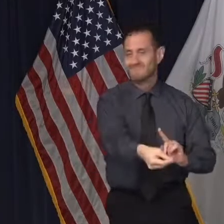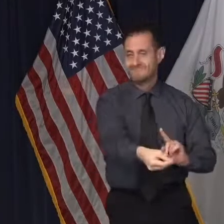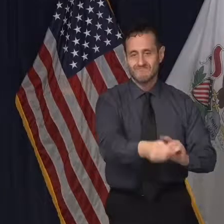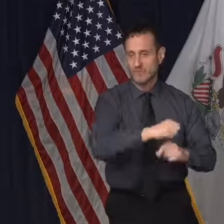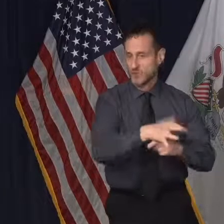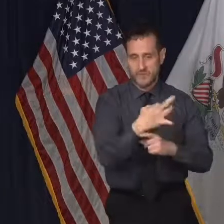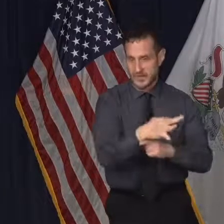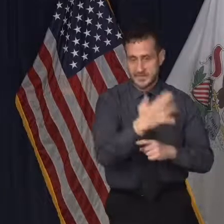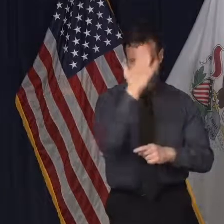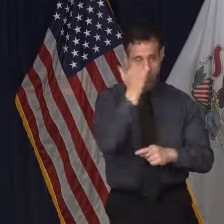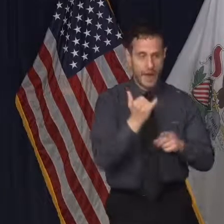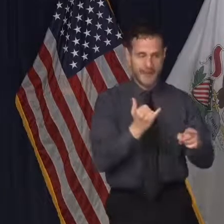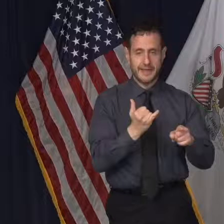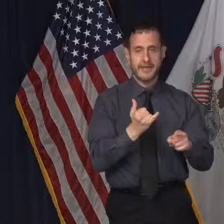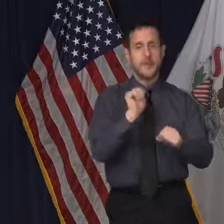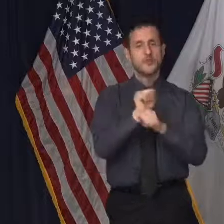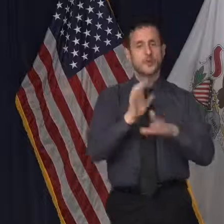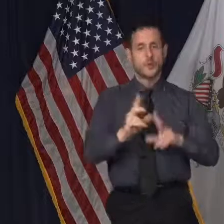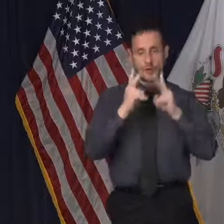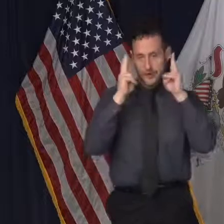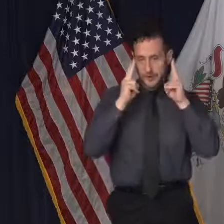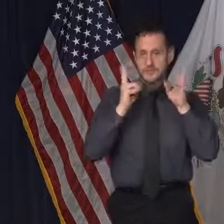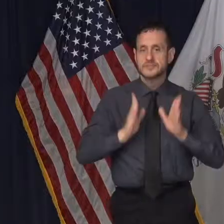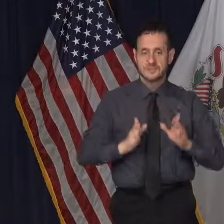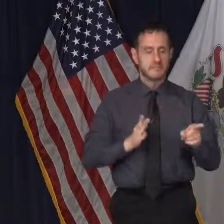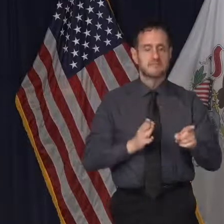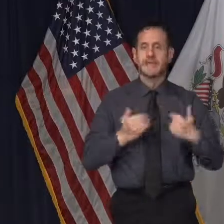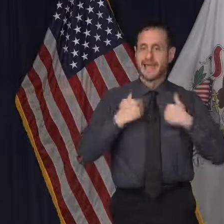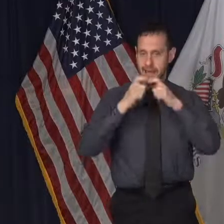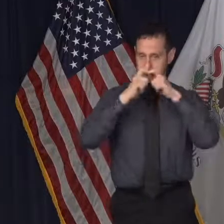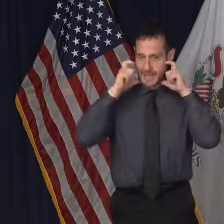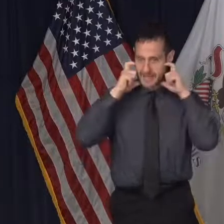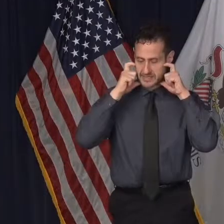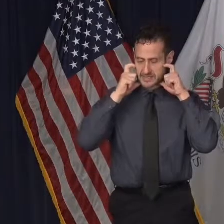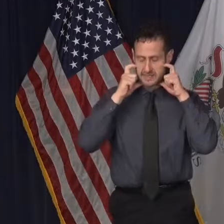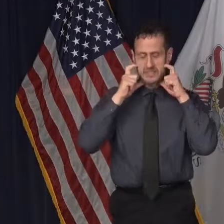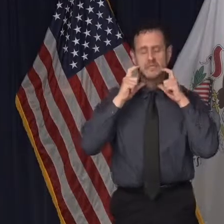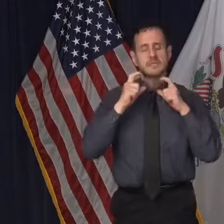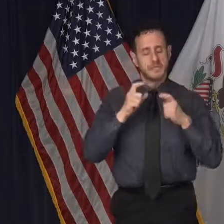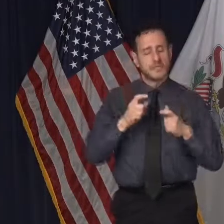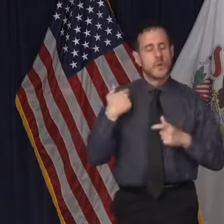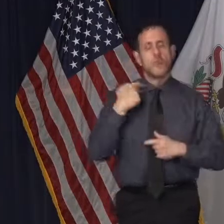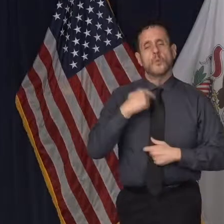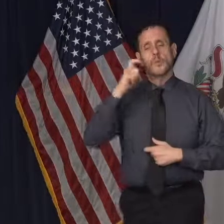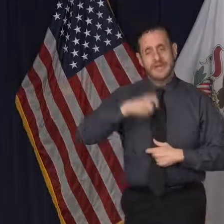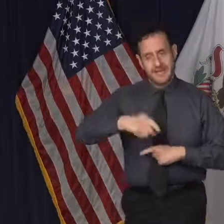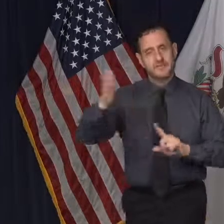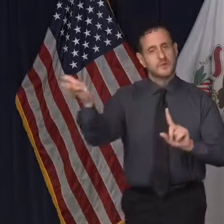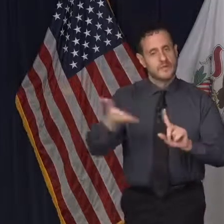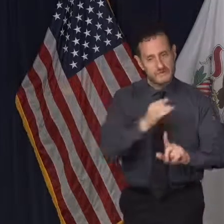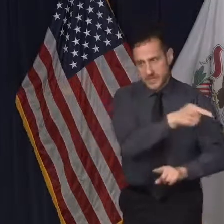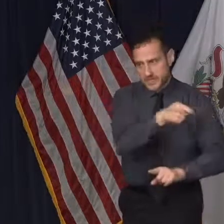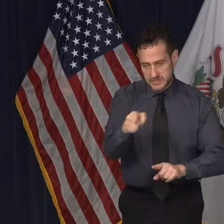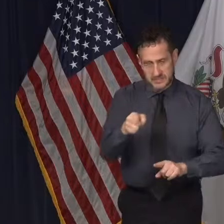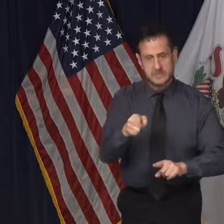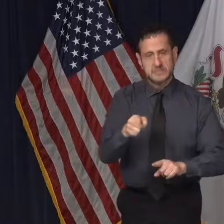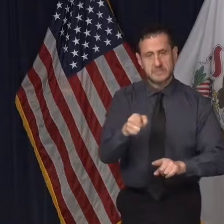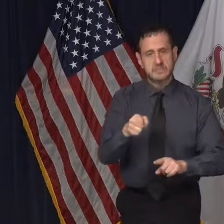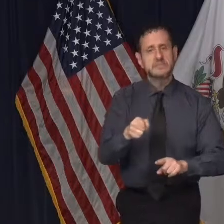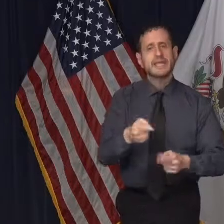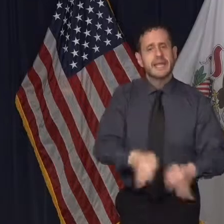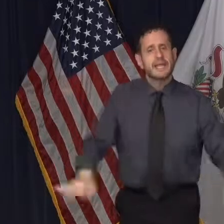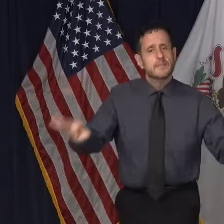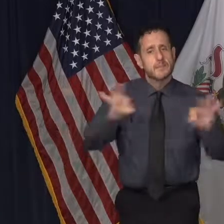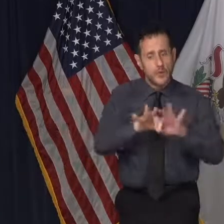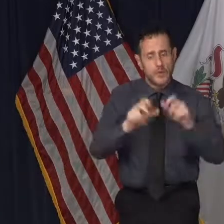So what more can I tell you? How can we convince you further? Wear a mask. It's really that simple. The more